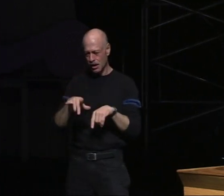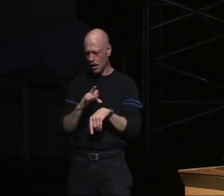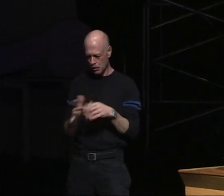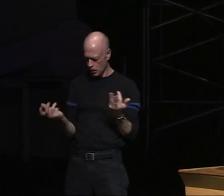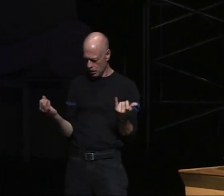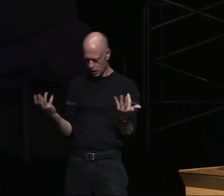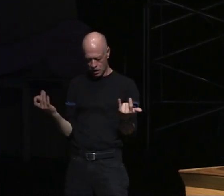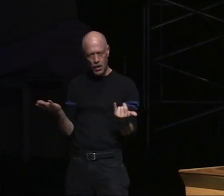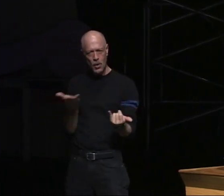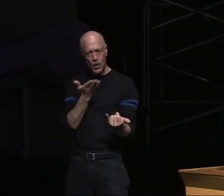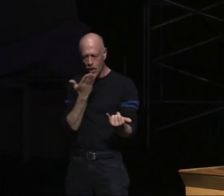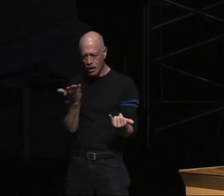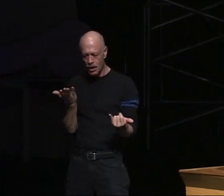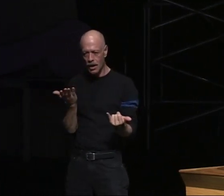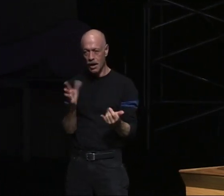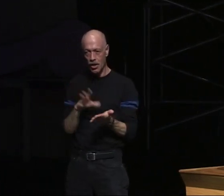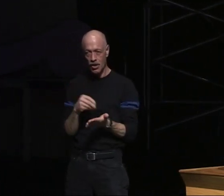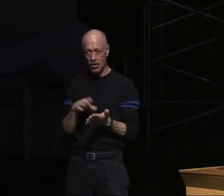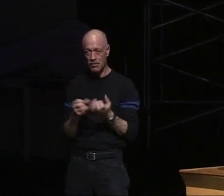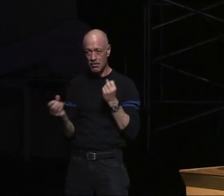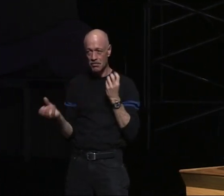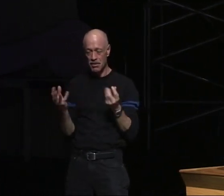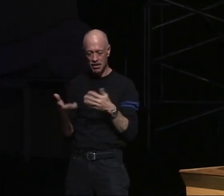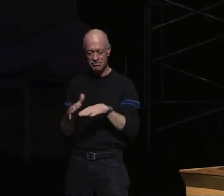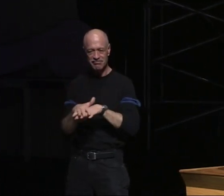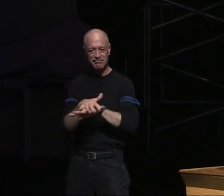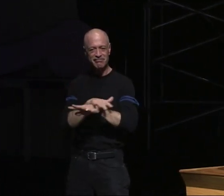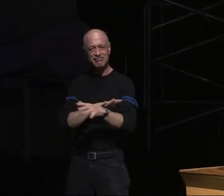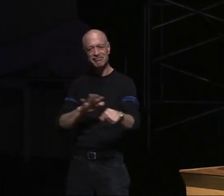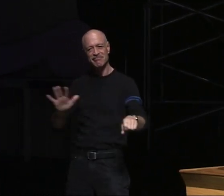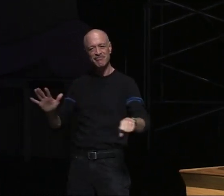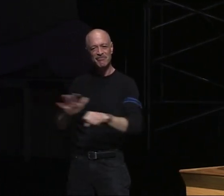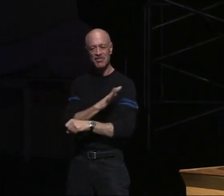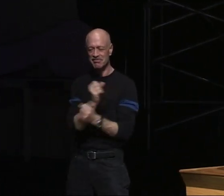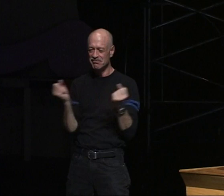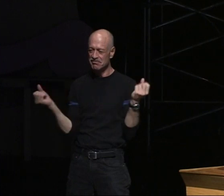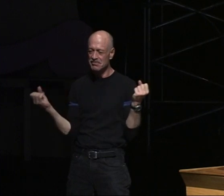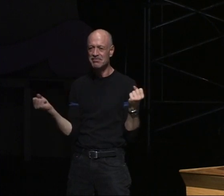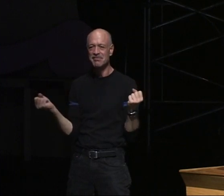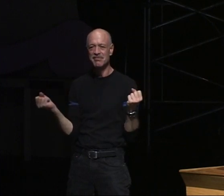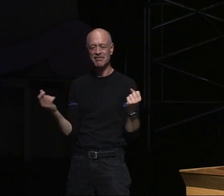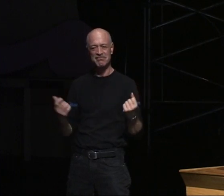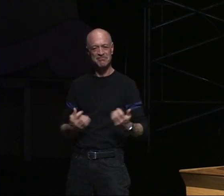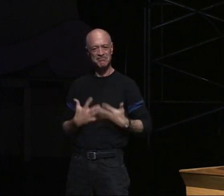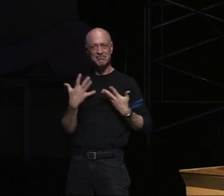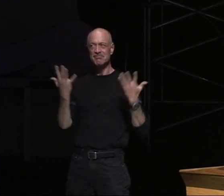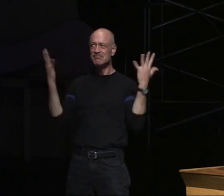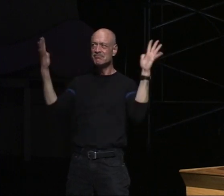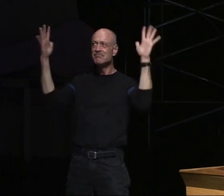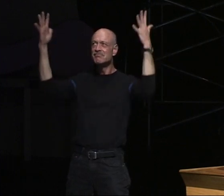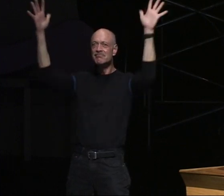fingers. People who start learning sign language can't sign, and so